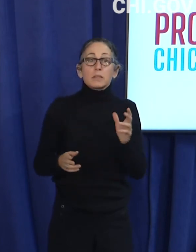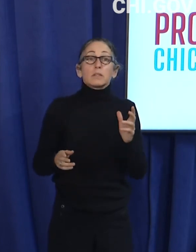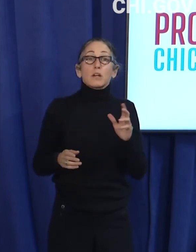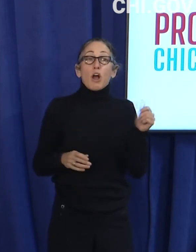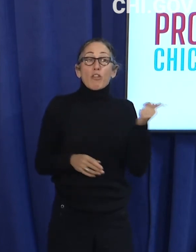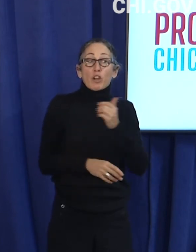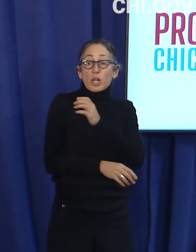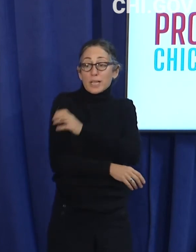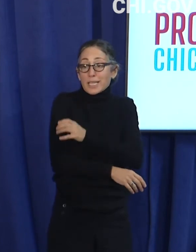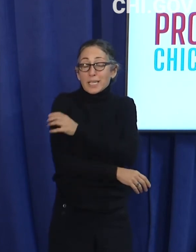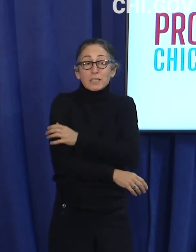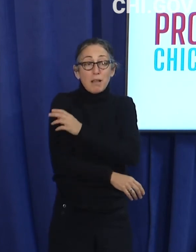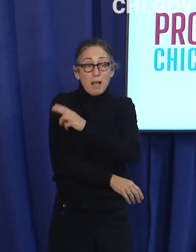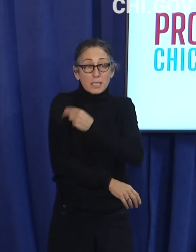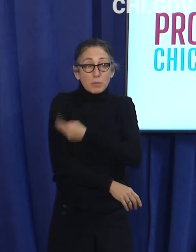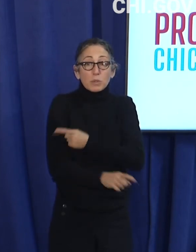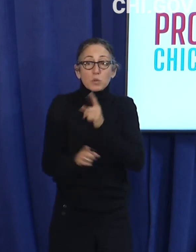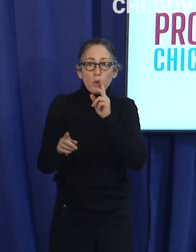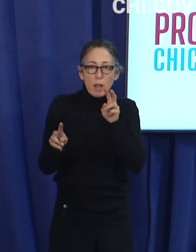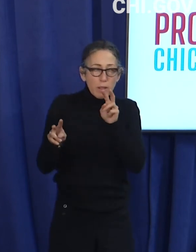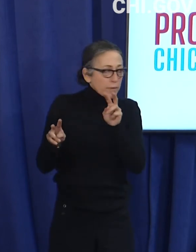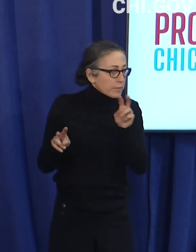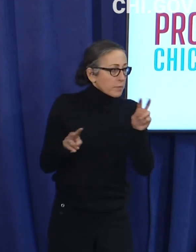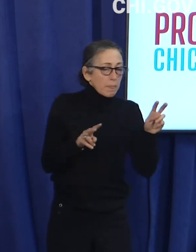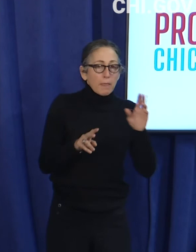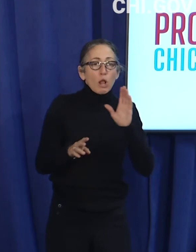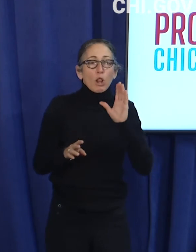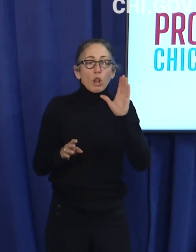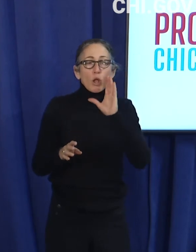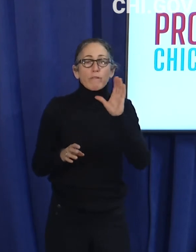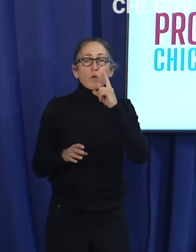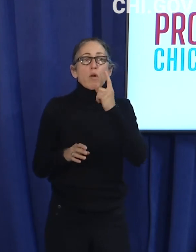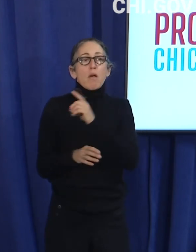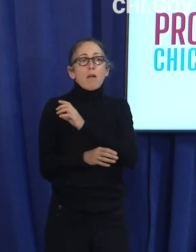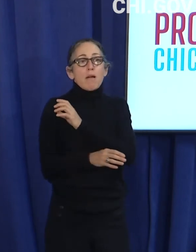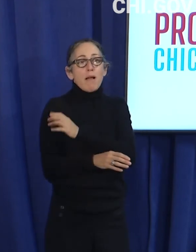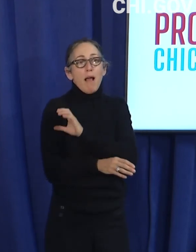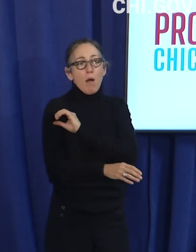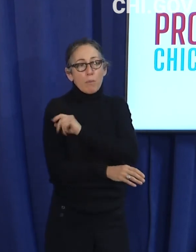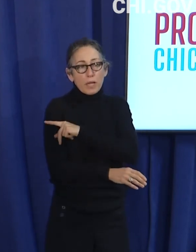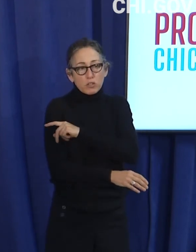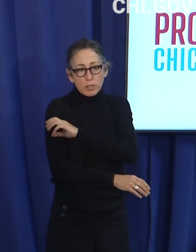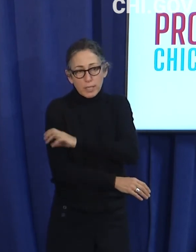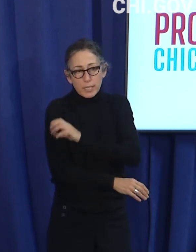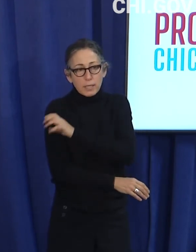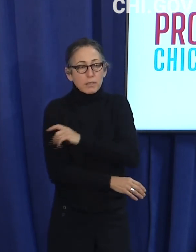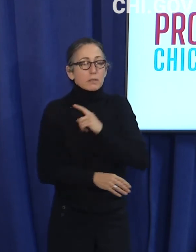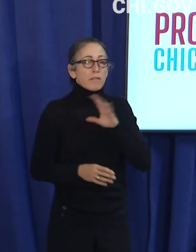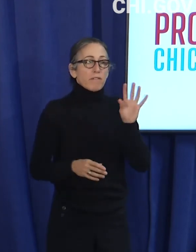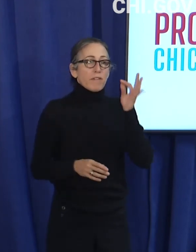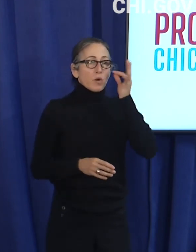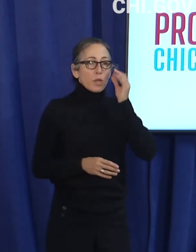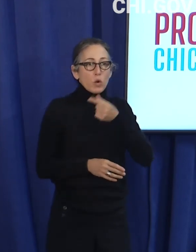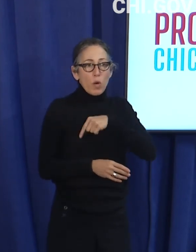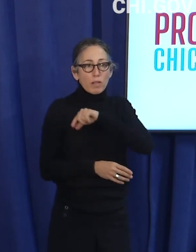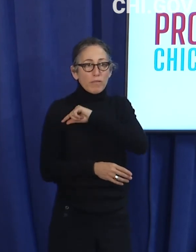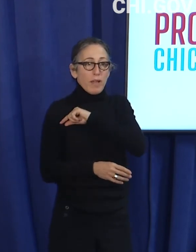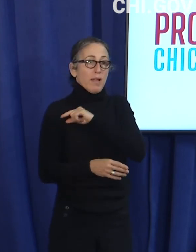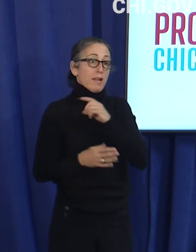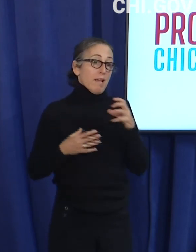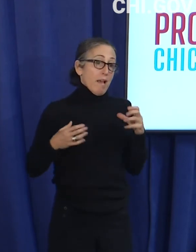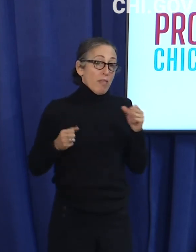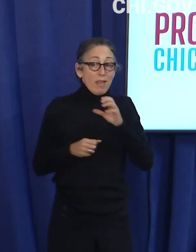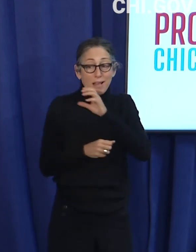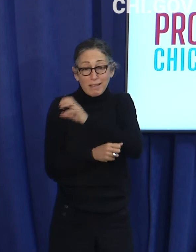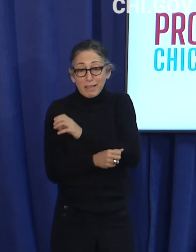distributing Chicago's vaccine allotment to outpatient clinics, to private practices, to federally qualified health centers, to pharmacies,